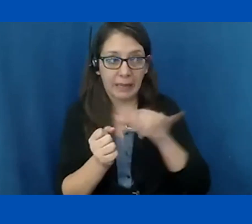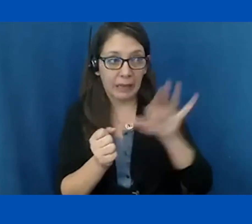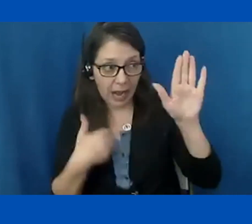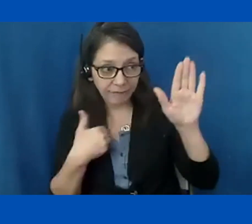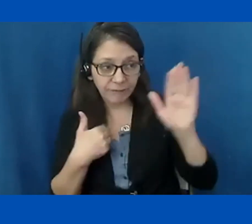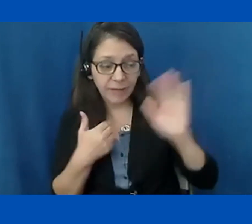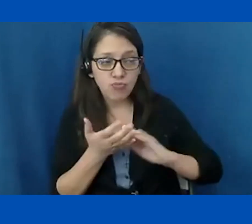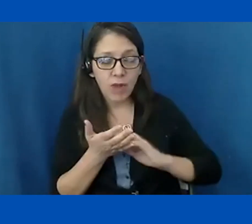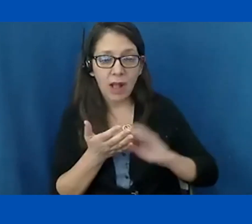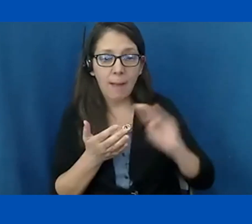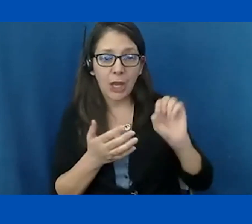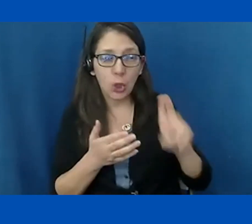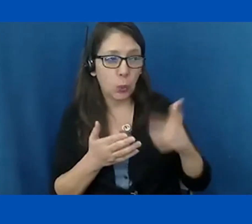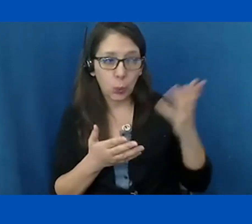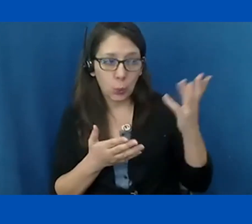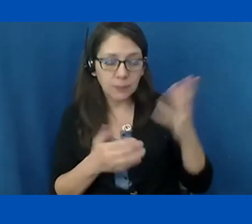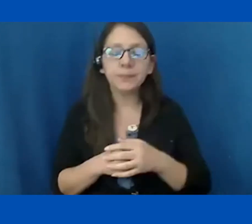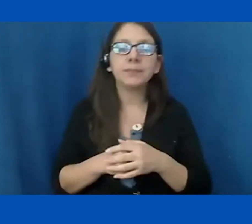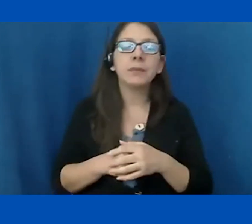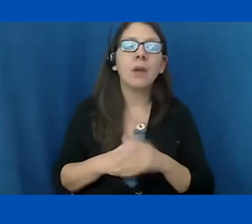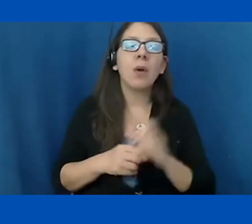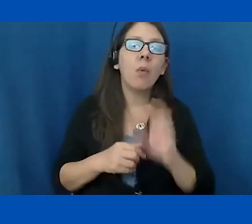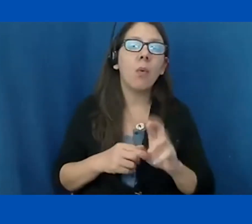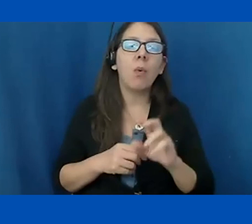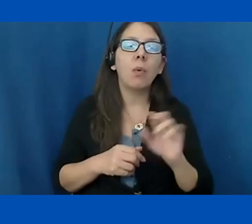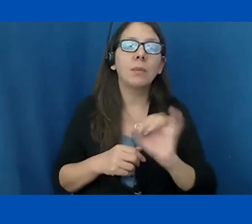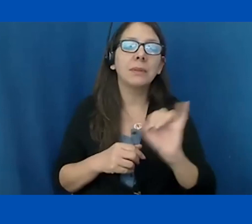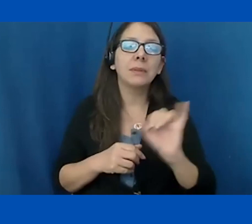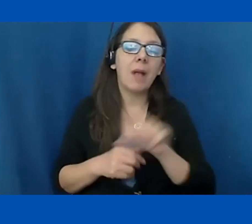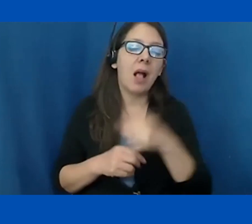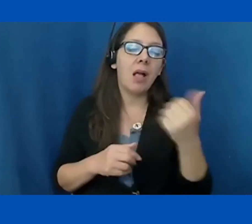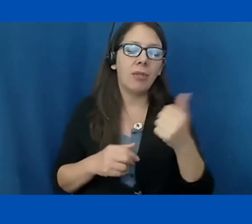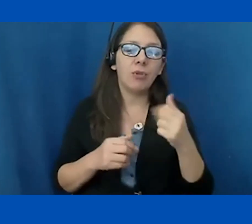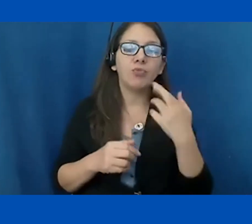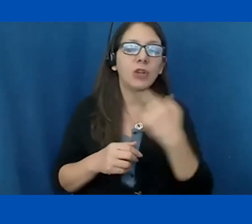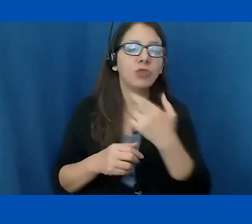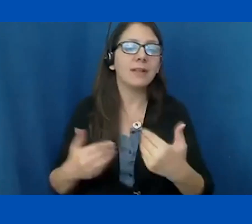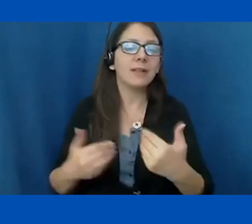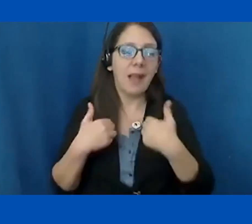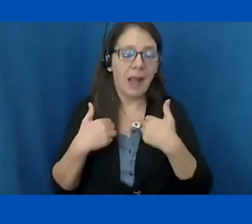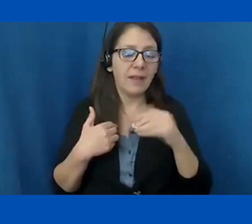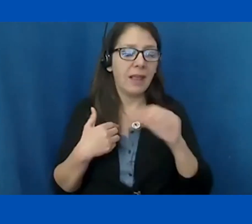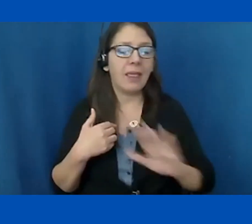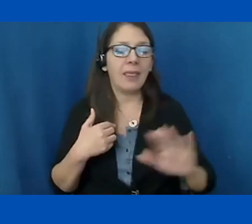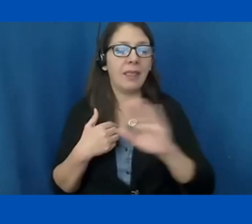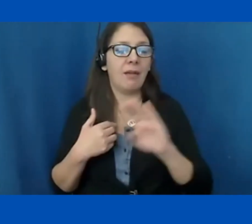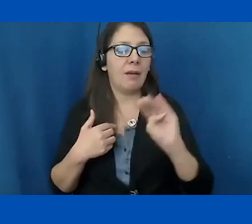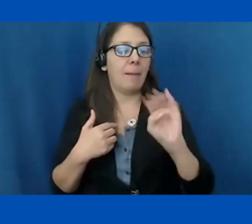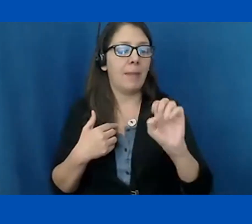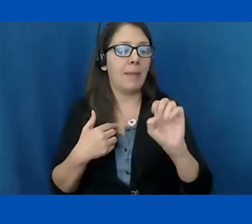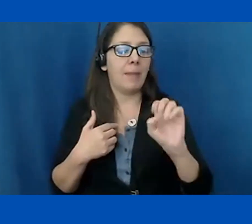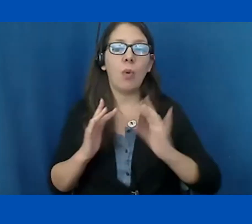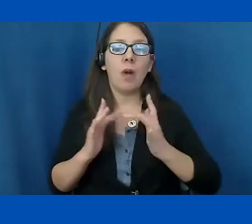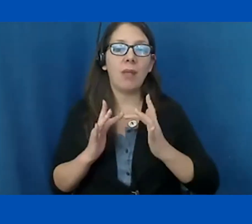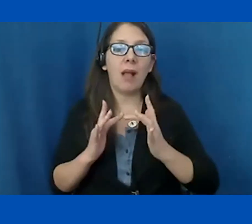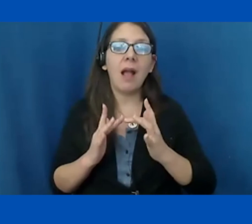you can also, a lot of places have menus online, and you could do that too. And so, and you might have an idea of what